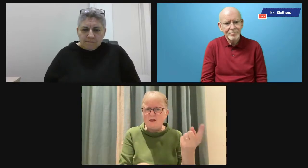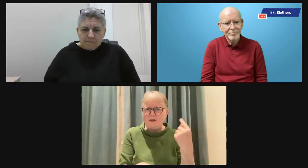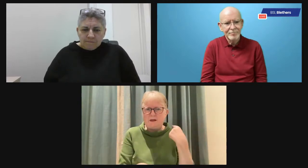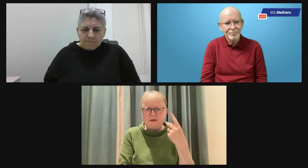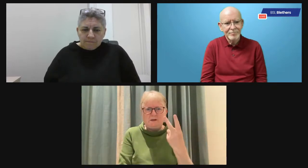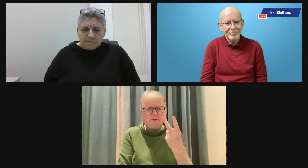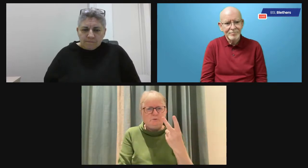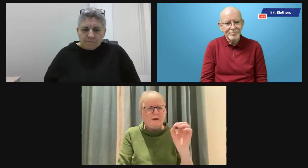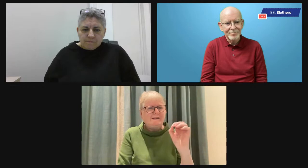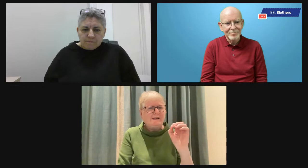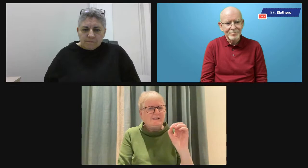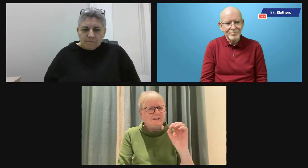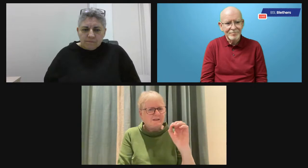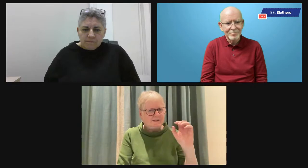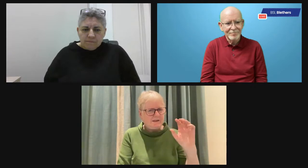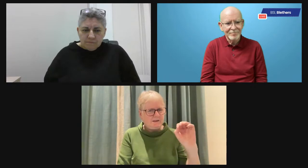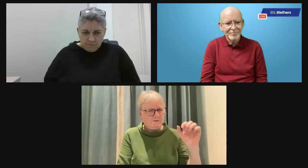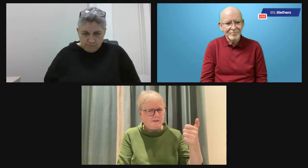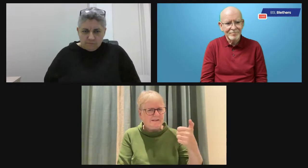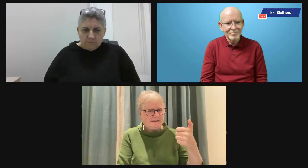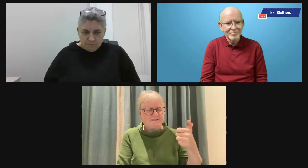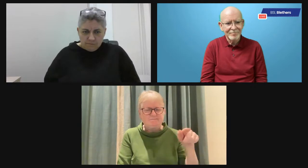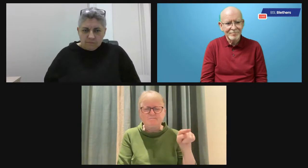okay. Well,